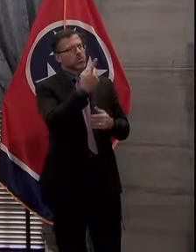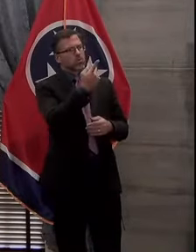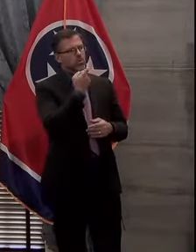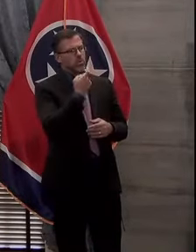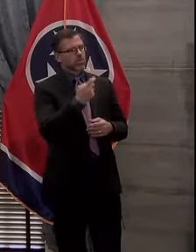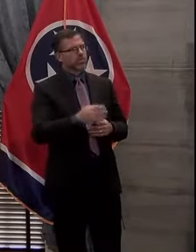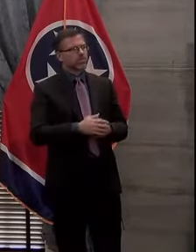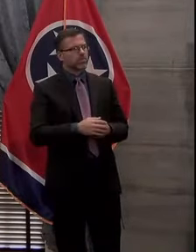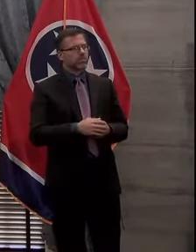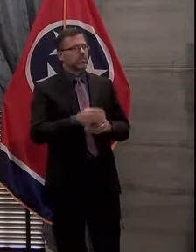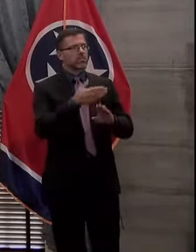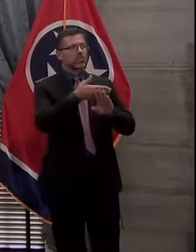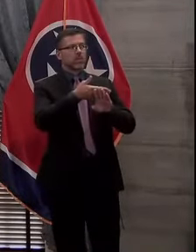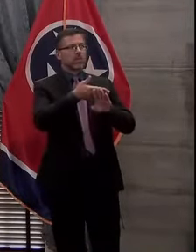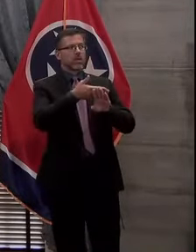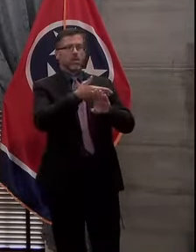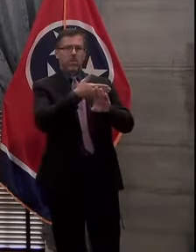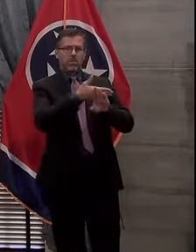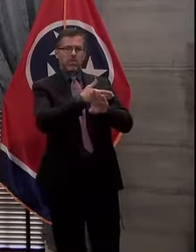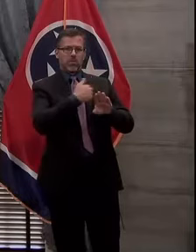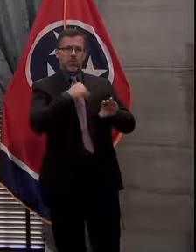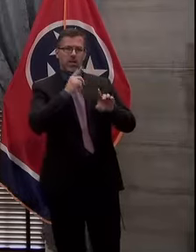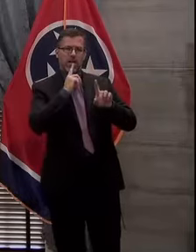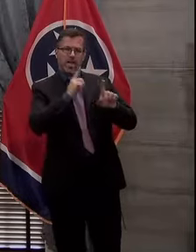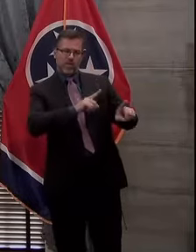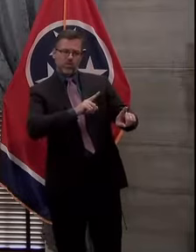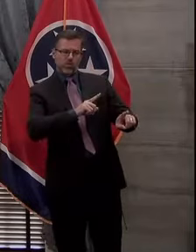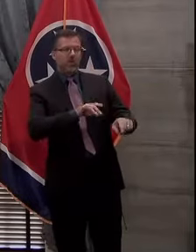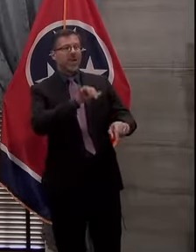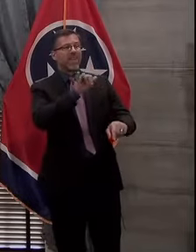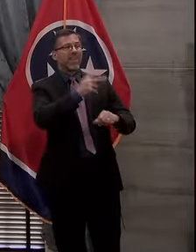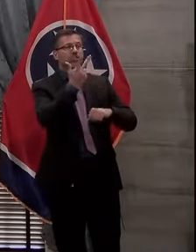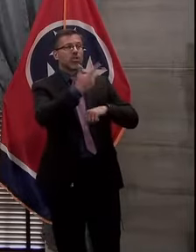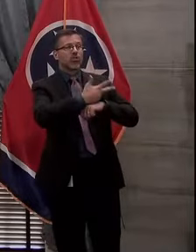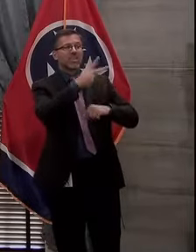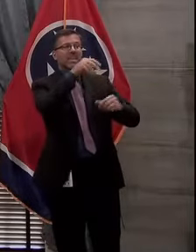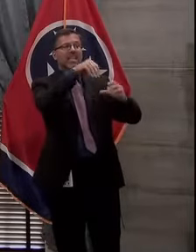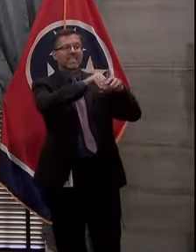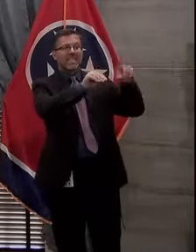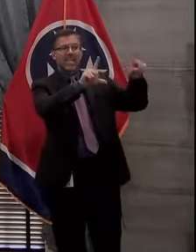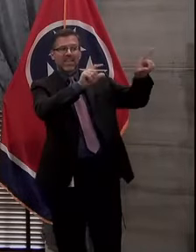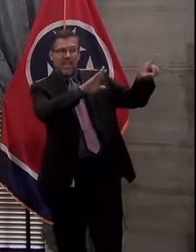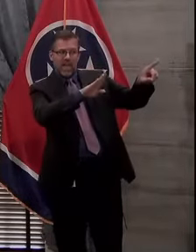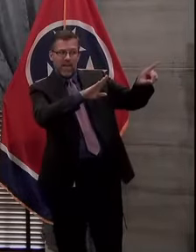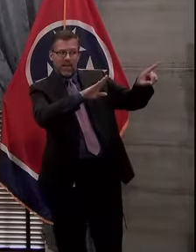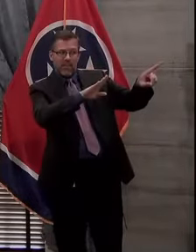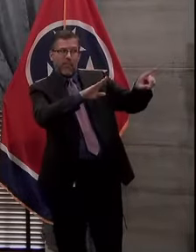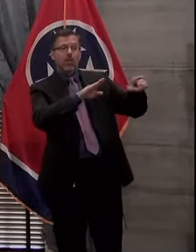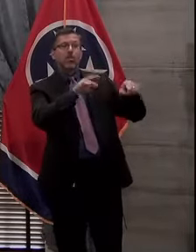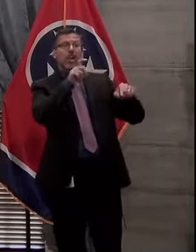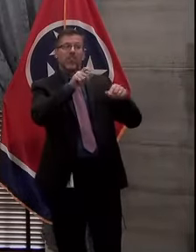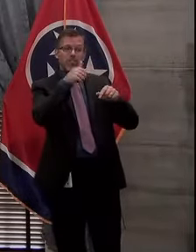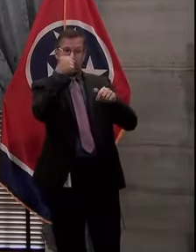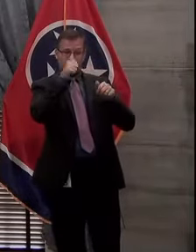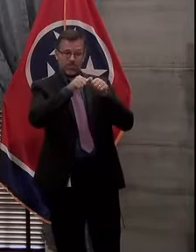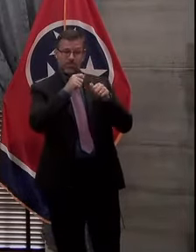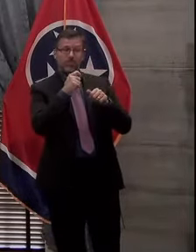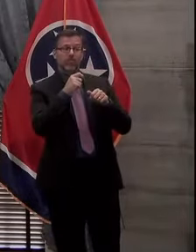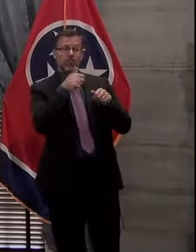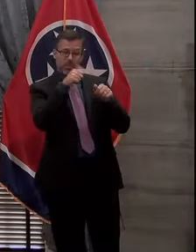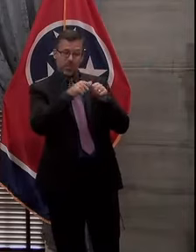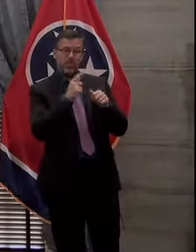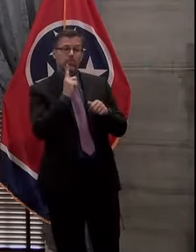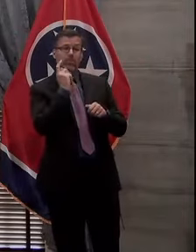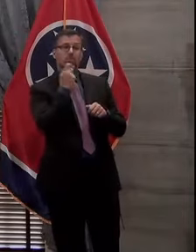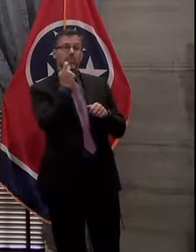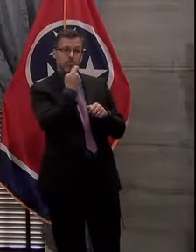And before I answer that, I just want to reiterate that that's 3 days in the lab. Yeah, there's transport time on the front end, and there's reporting time on the back end.